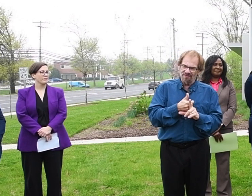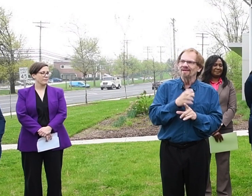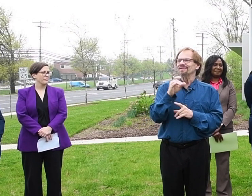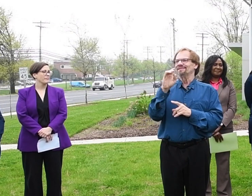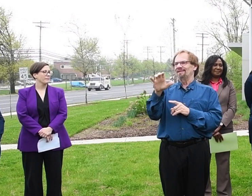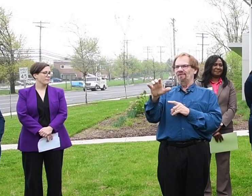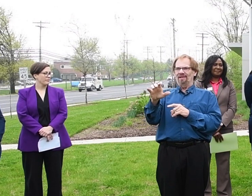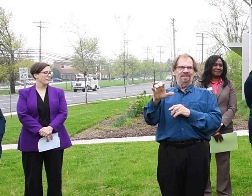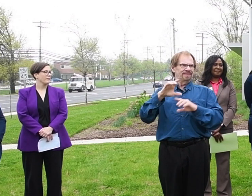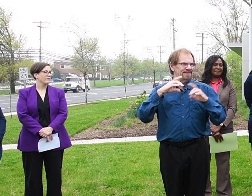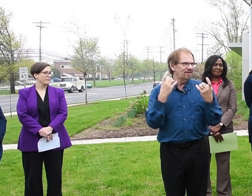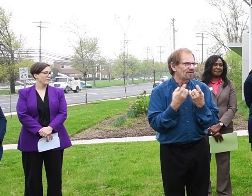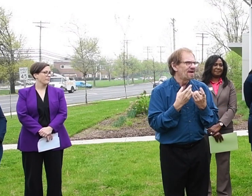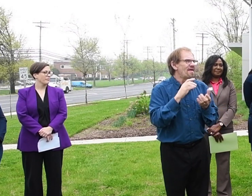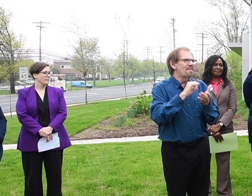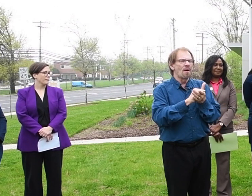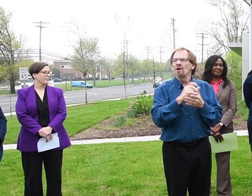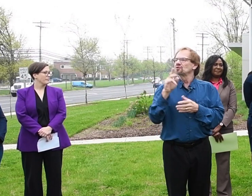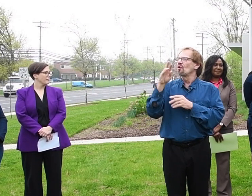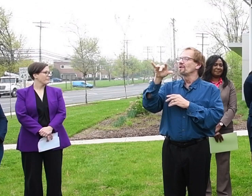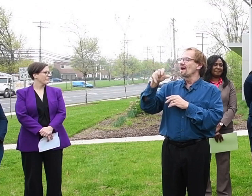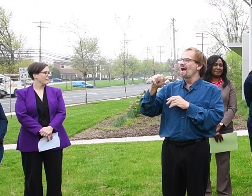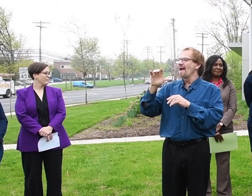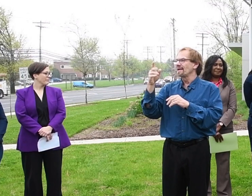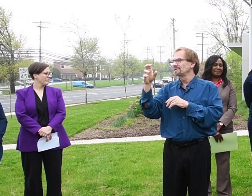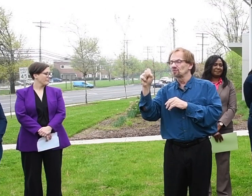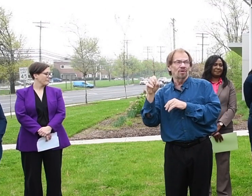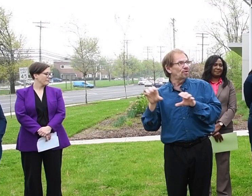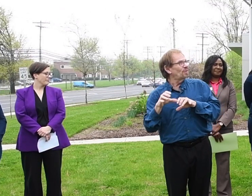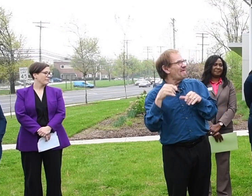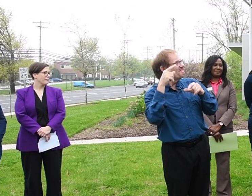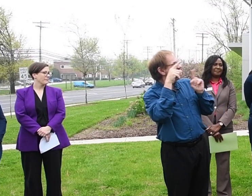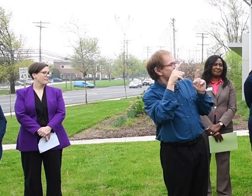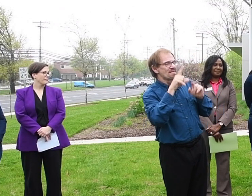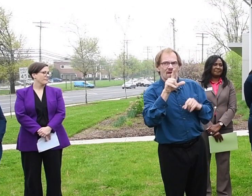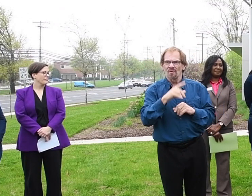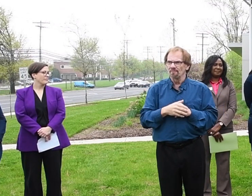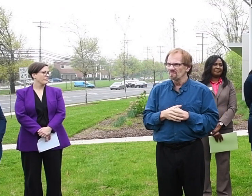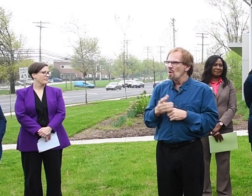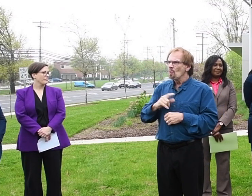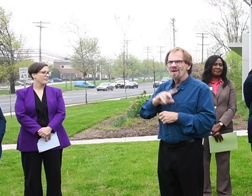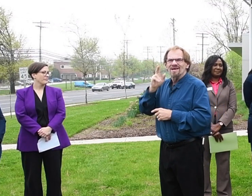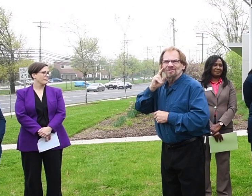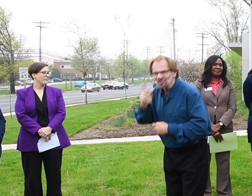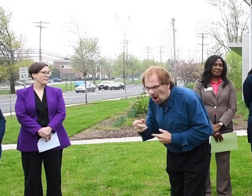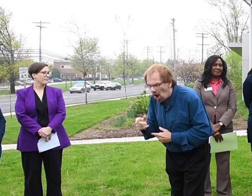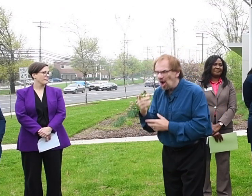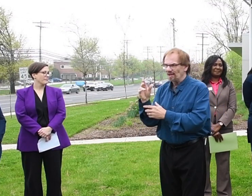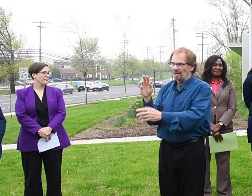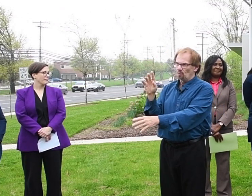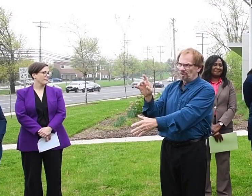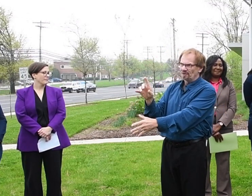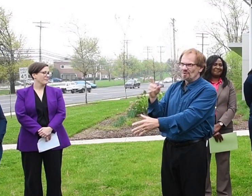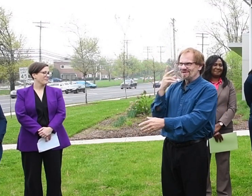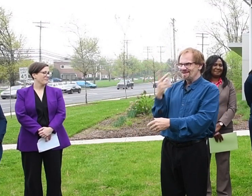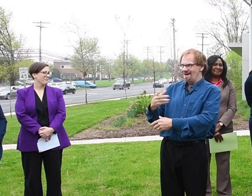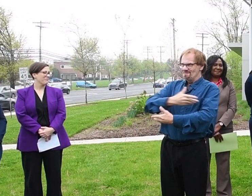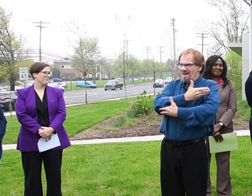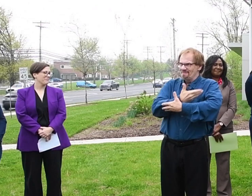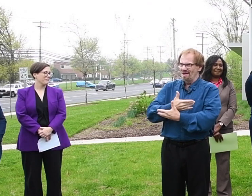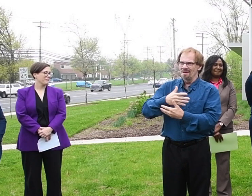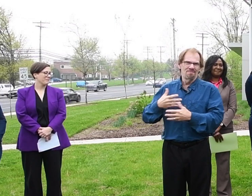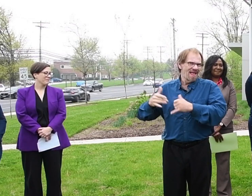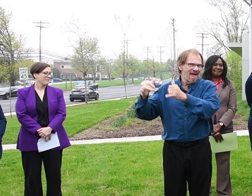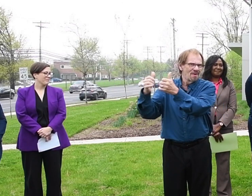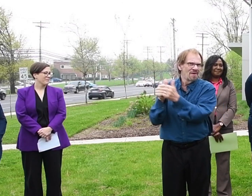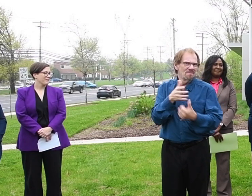And that's what Tonya Akins is going to do at this library. We went and visited Glenwood. We saw the babies playing with their mamas and their caretakers